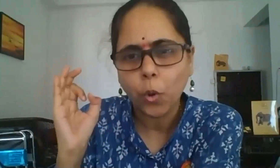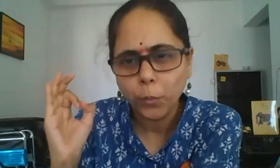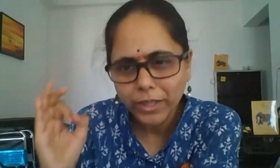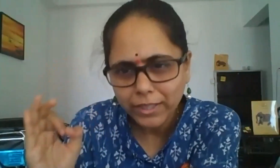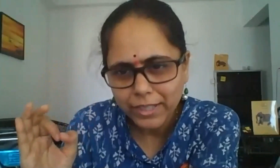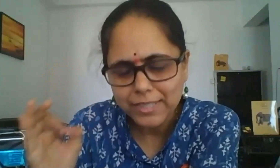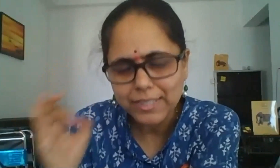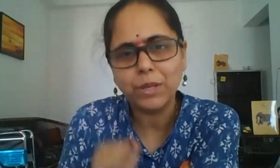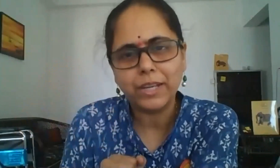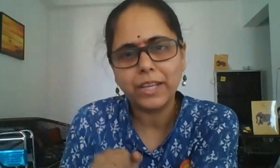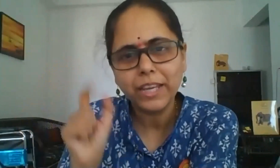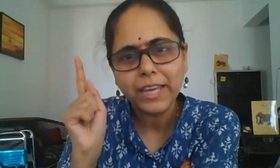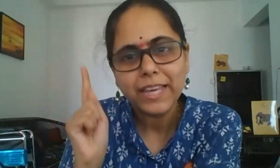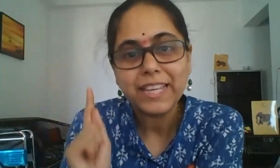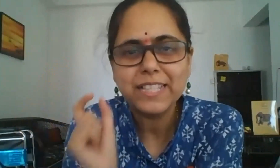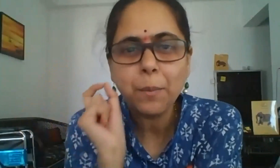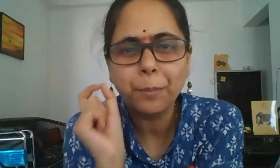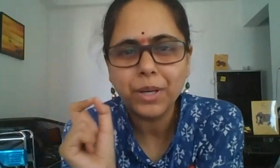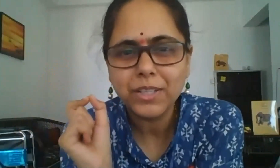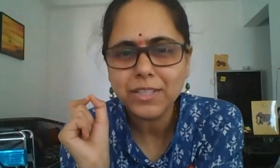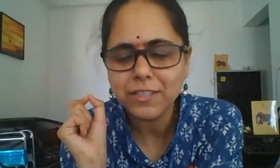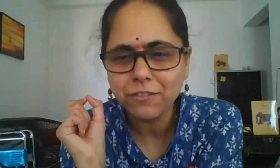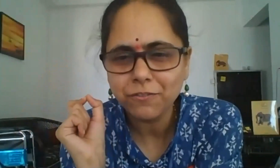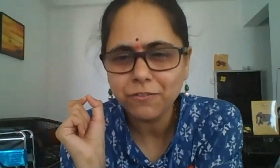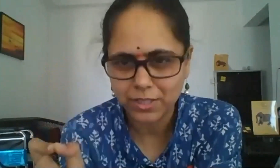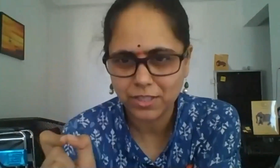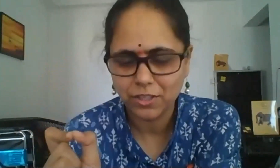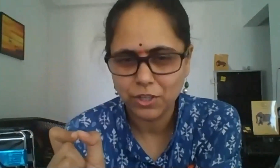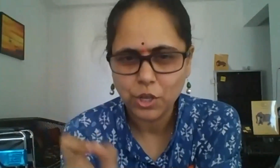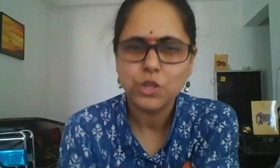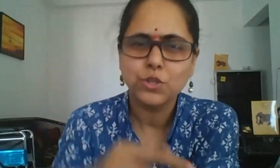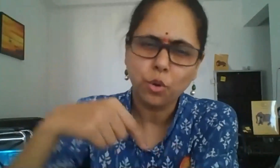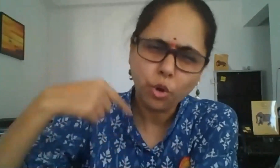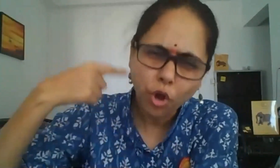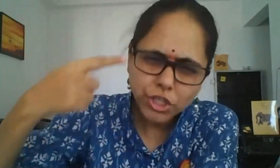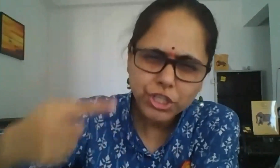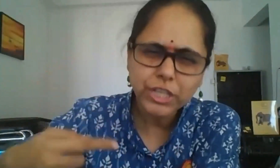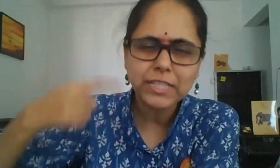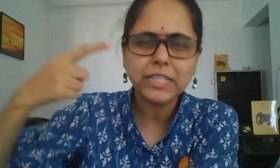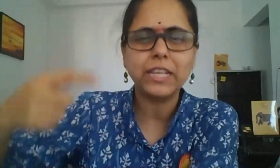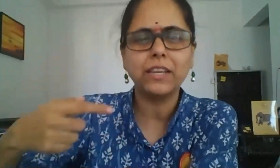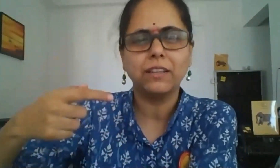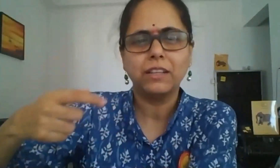with disability is a person first. So consciously,